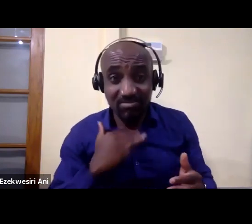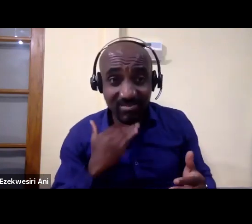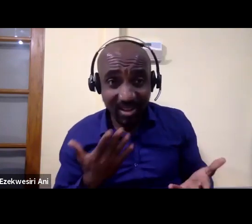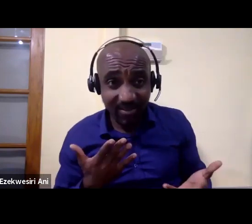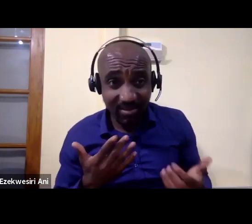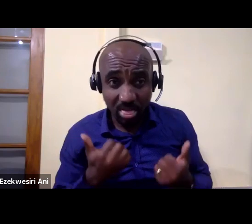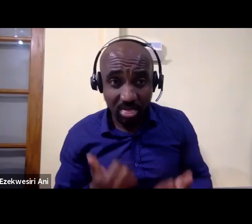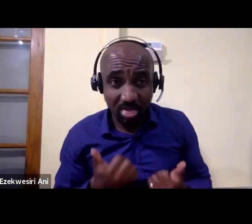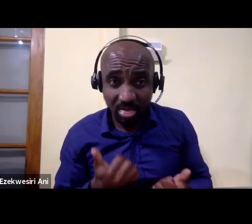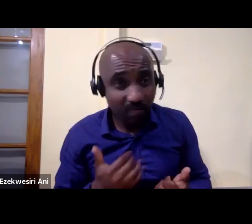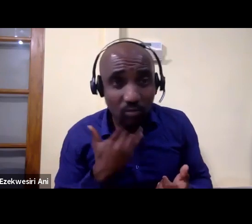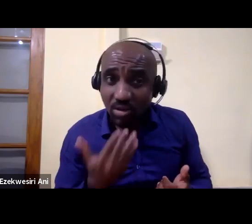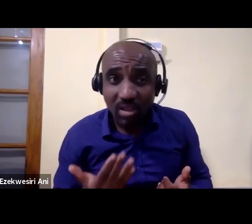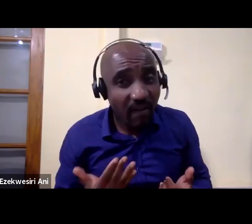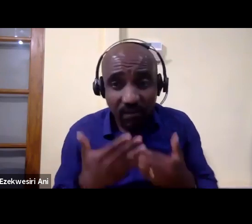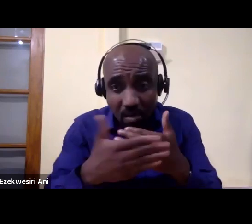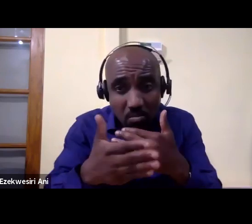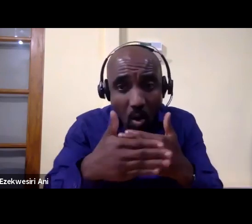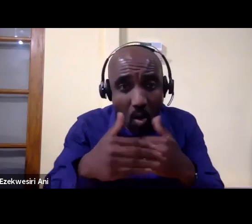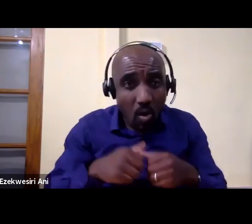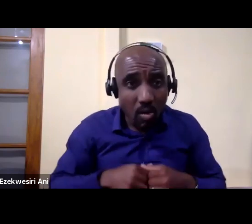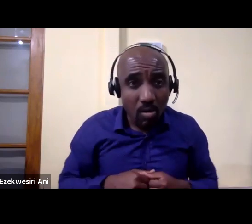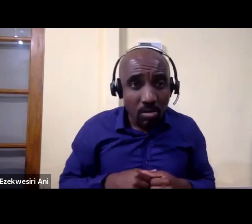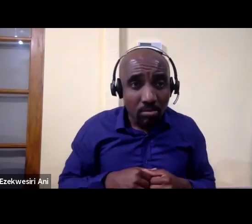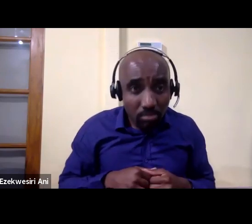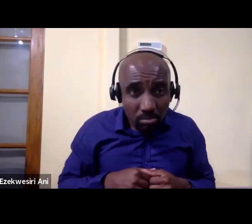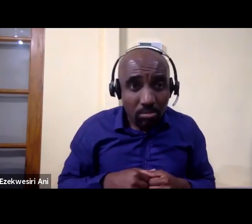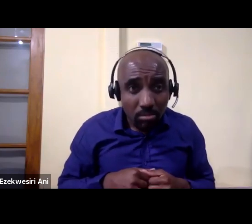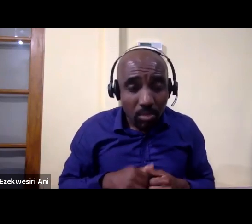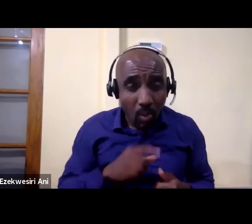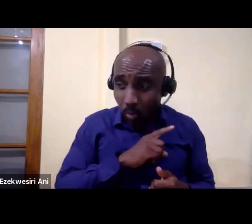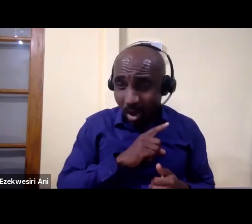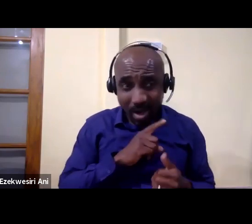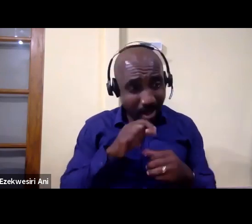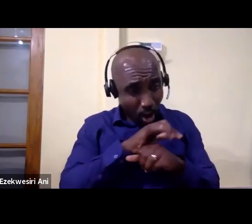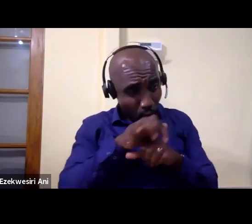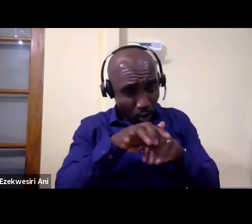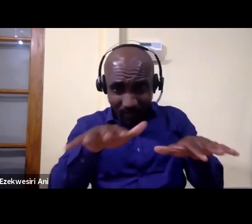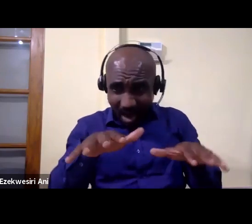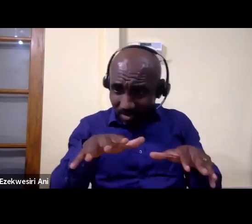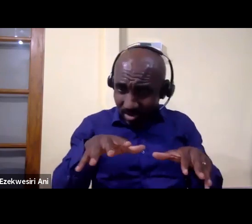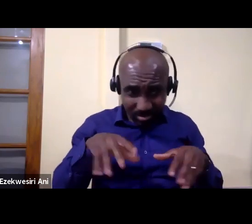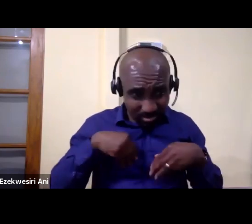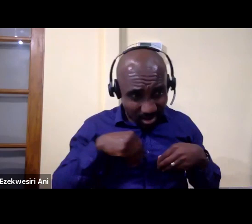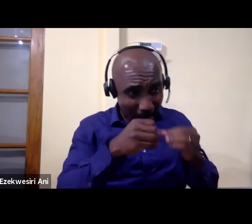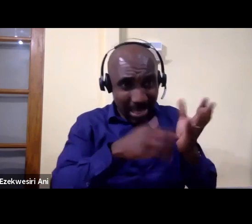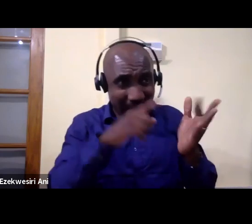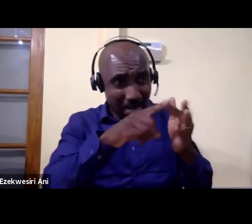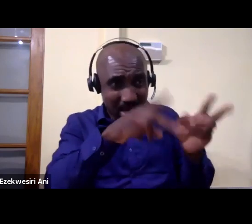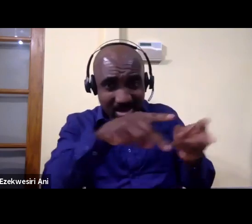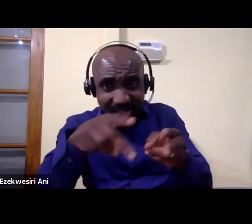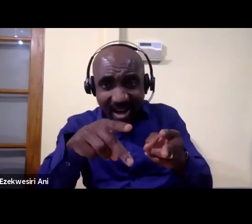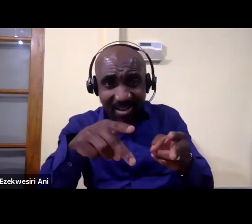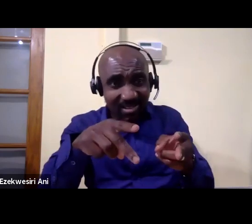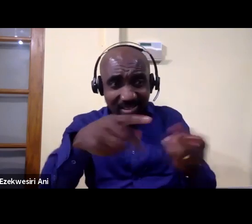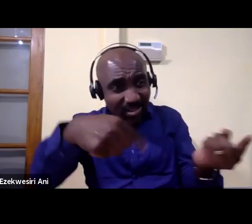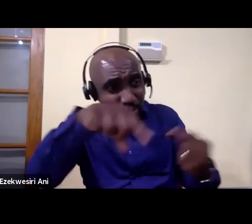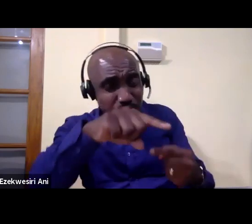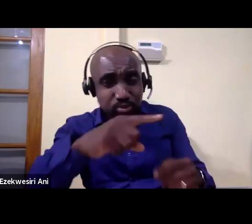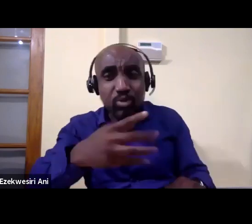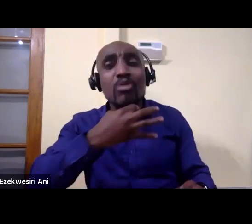be done to checkmate all the things that are causing this problem that the BAME community, some of them are dying